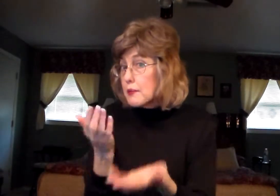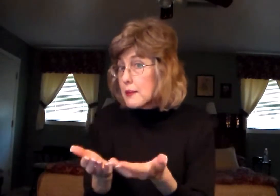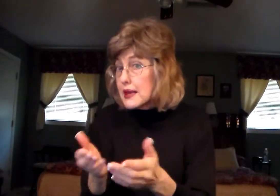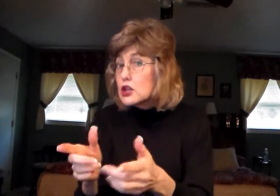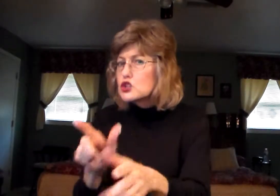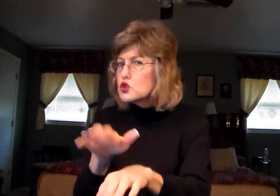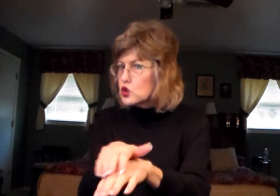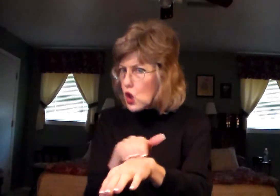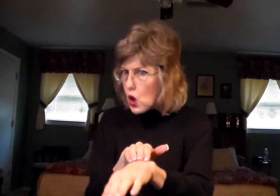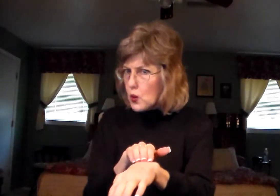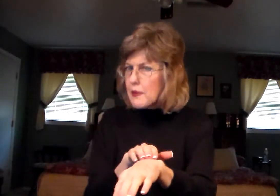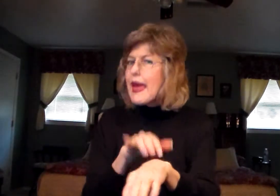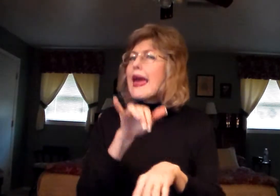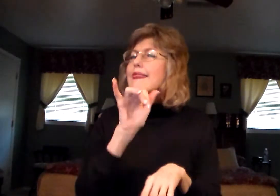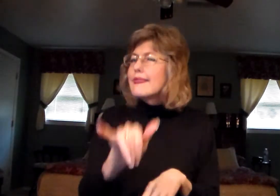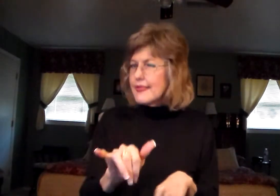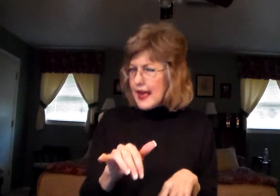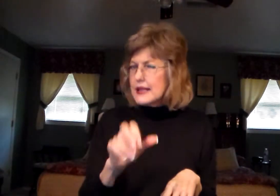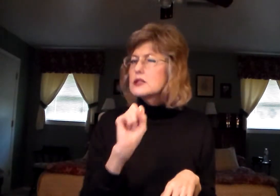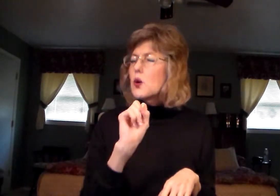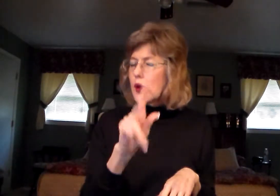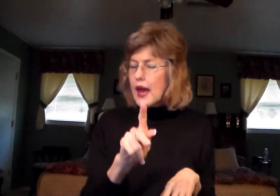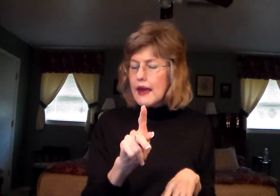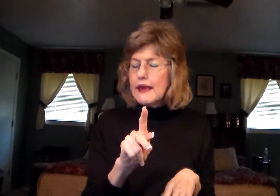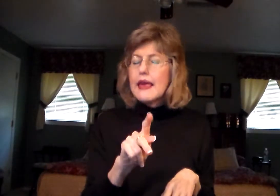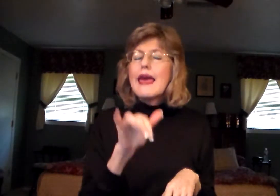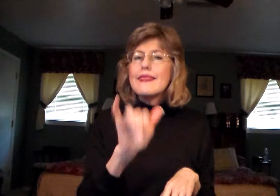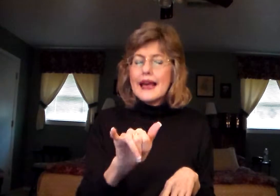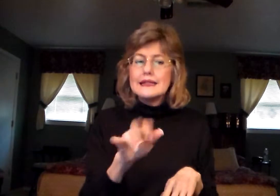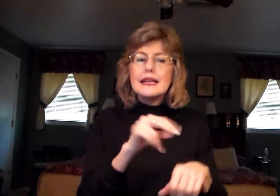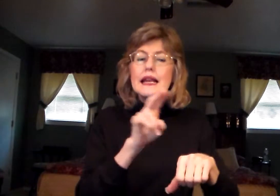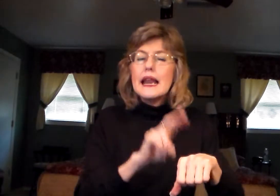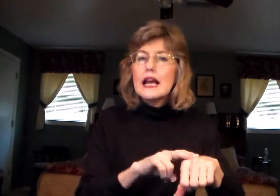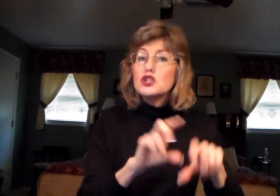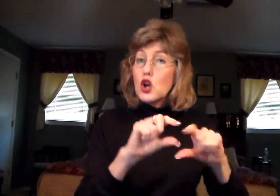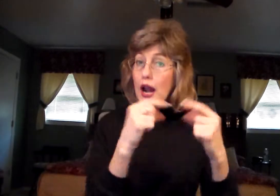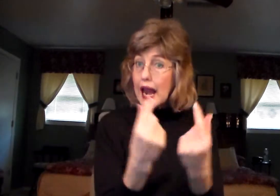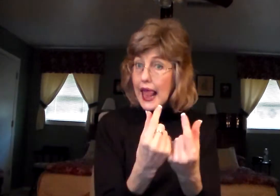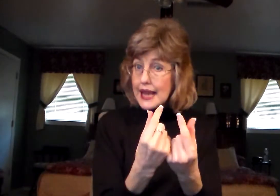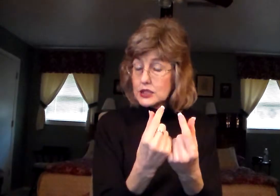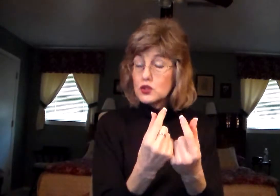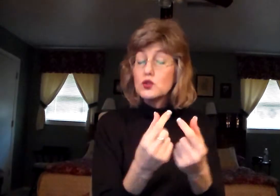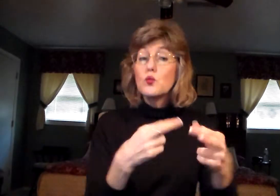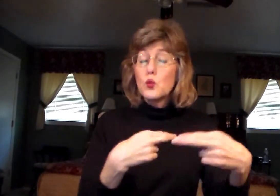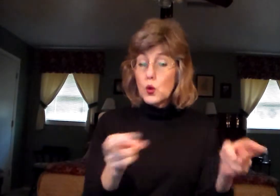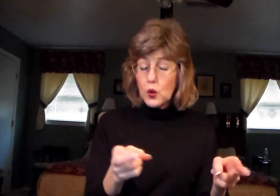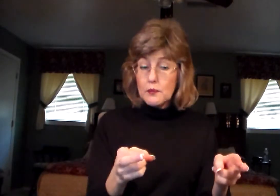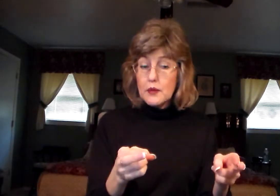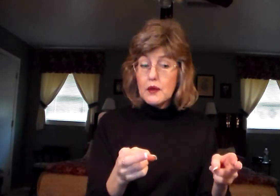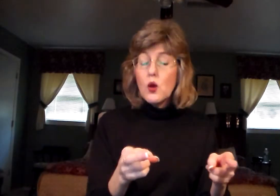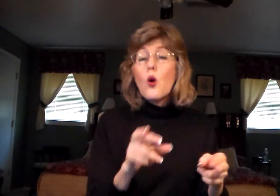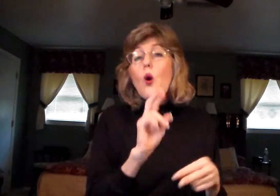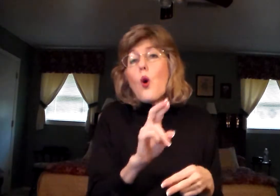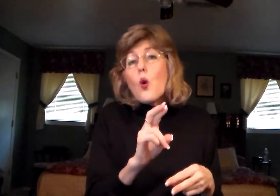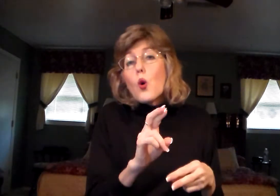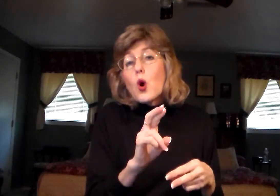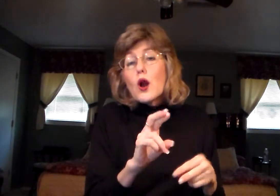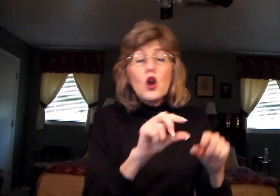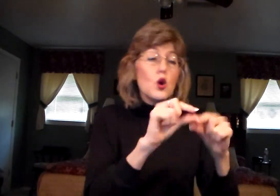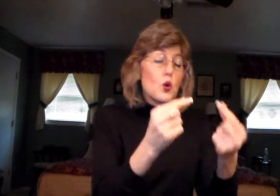That's a natural classroom anyway. And there's something called differentiation that can happen in a classroom, where I can take